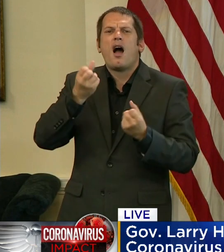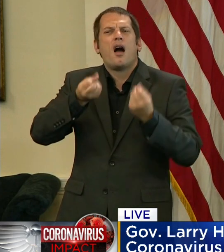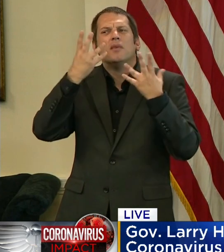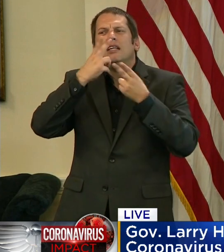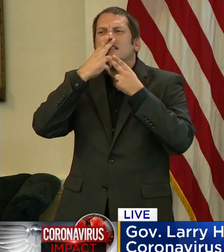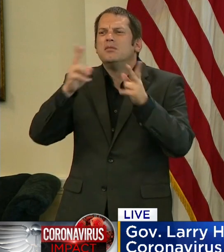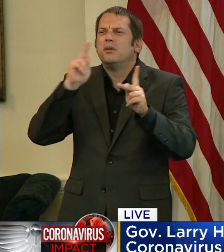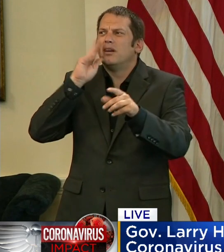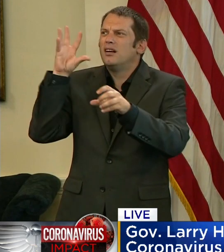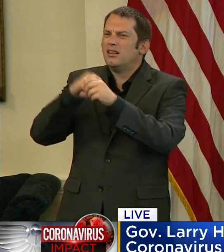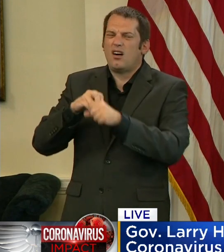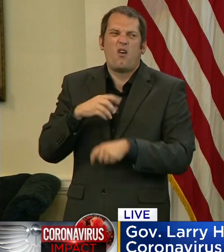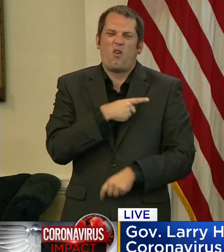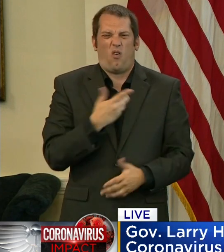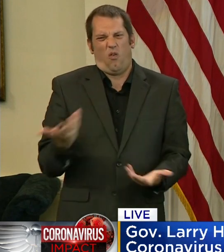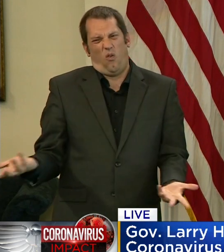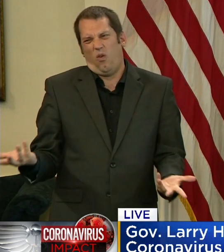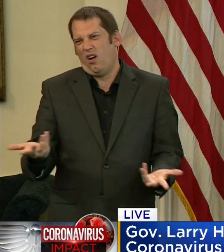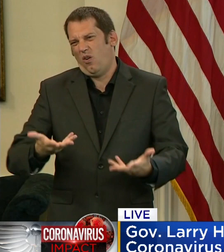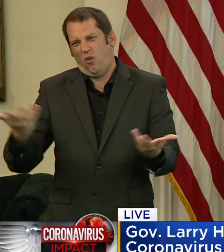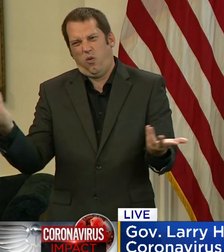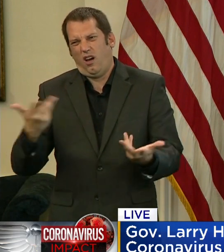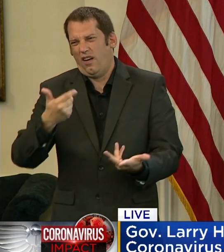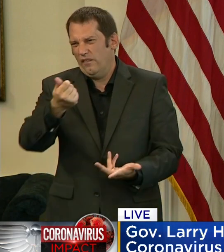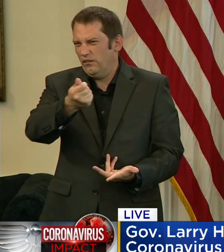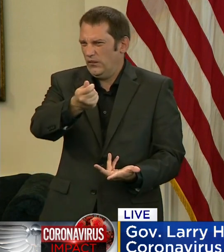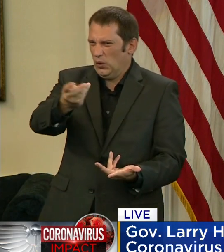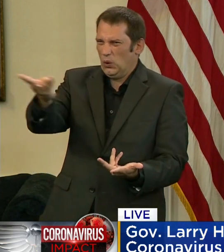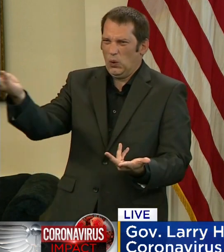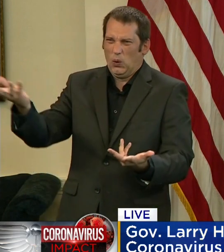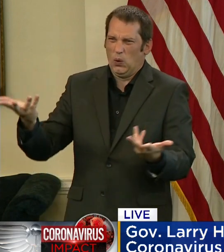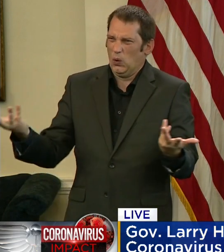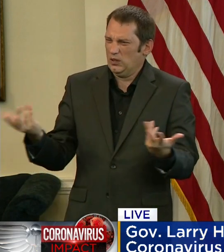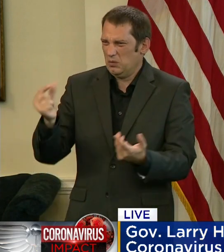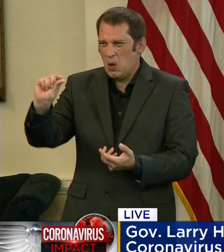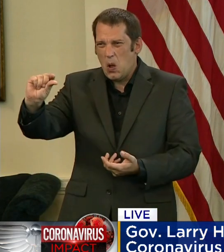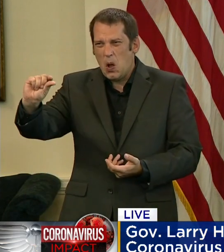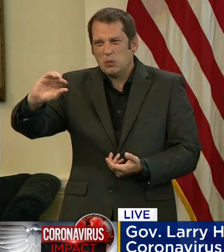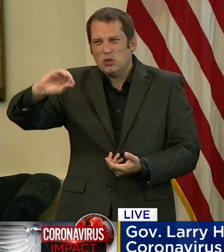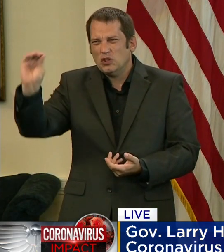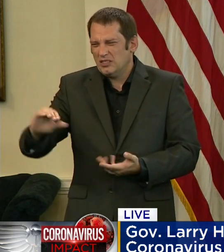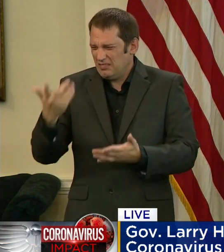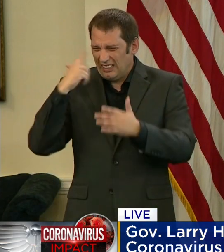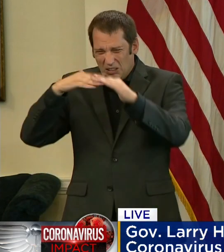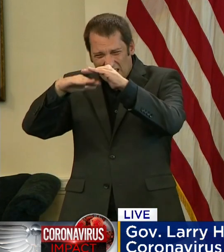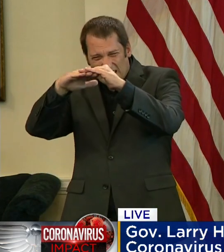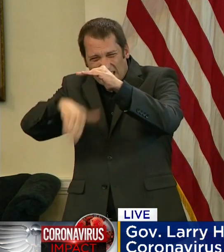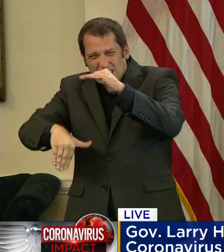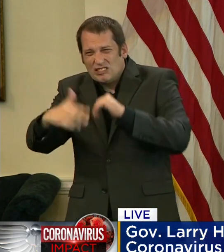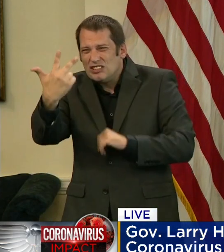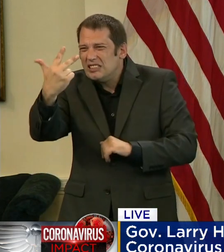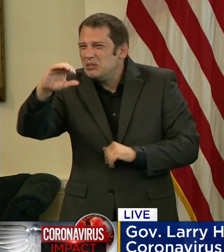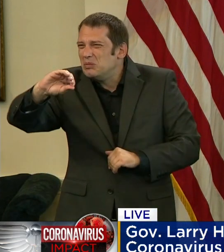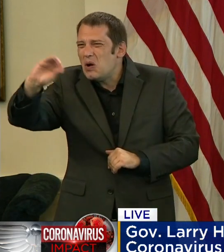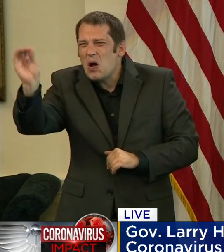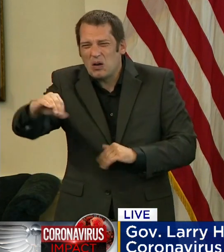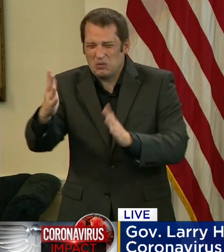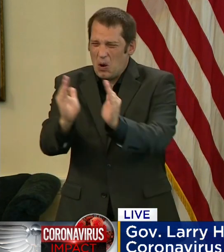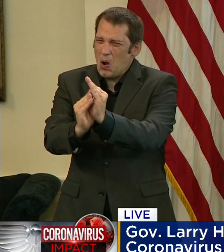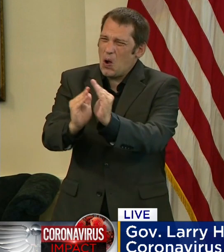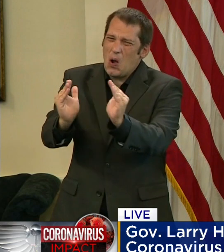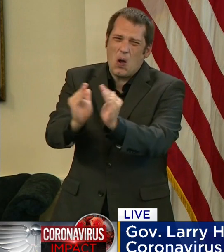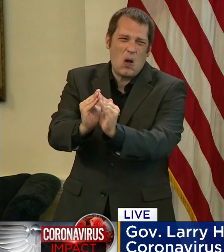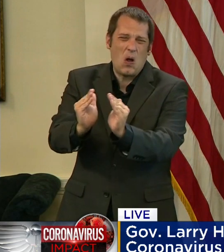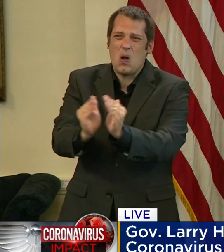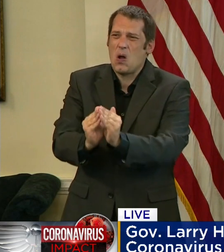is only 3%, which is far lower than our normal monthly average in a normal year. So it's very small. There was mentioned some